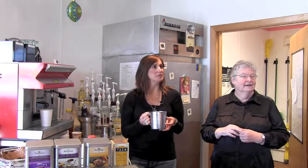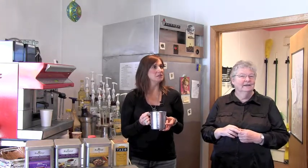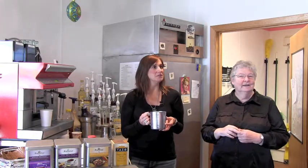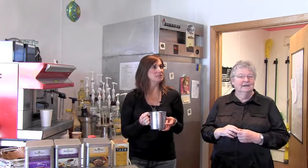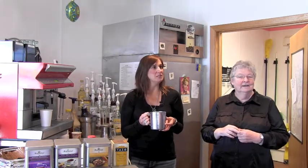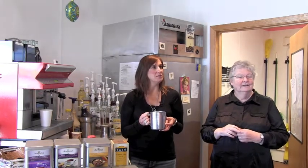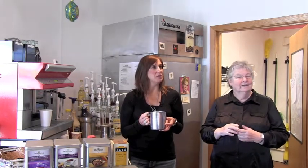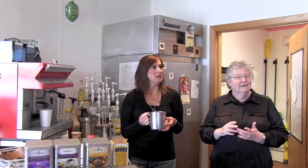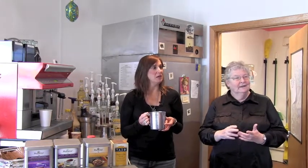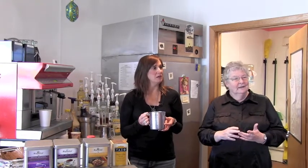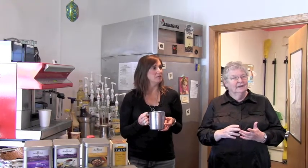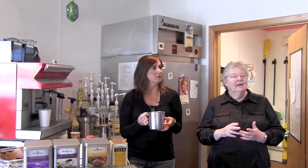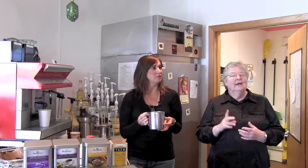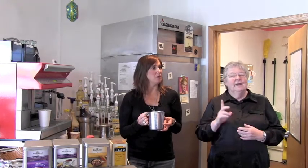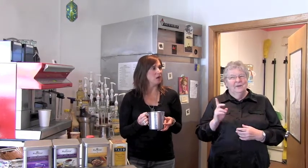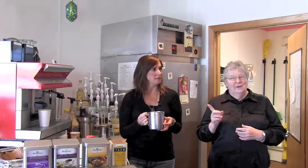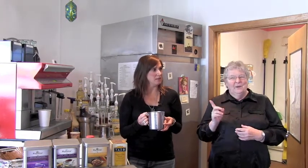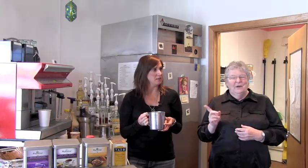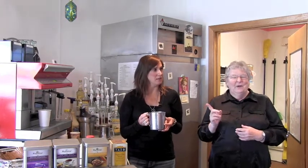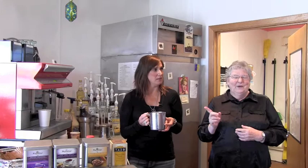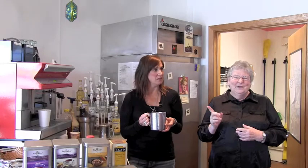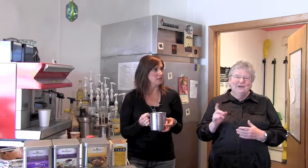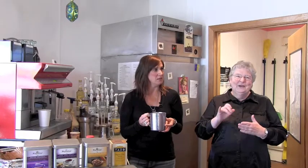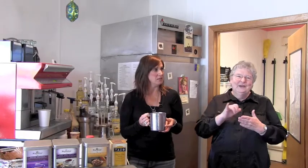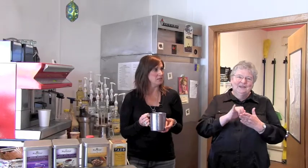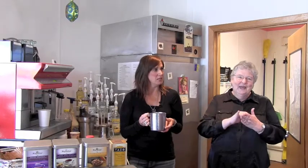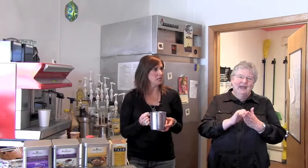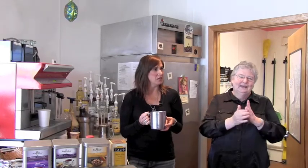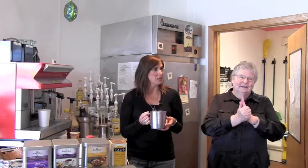the art of steaming and frothing